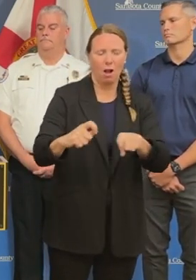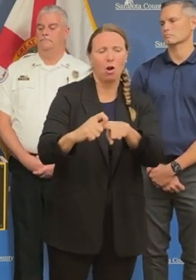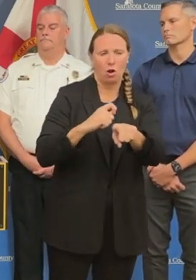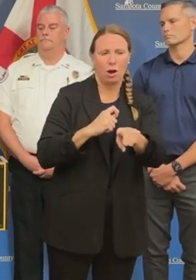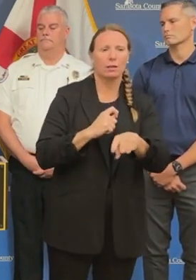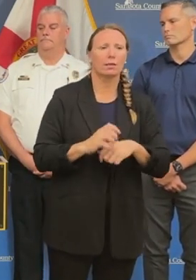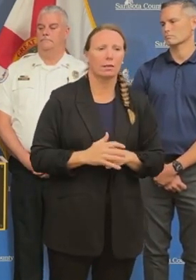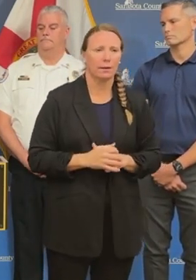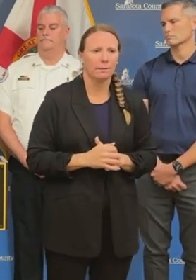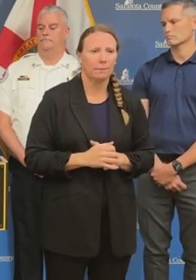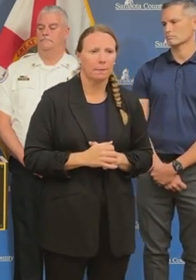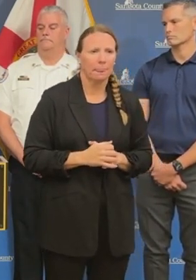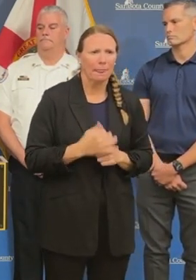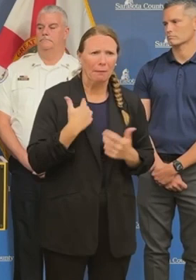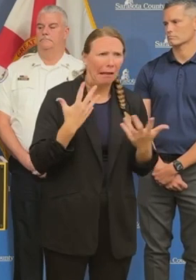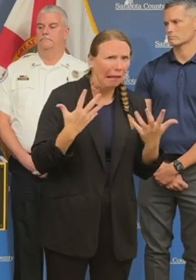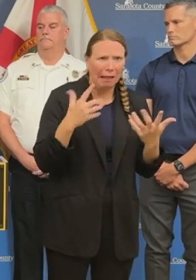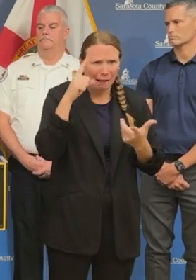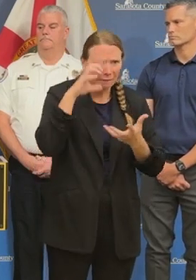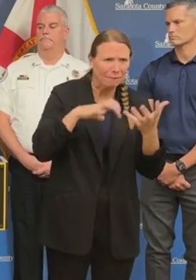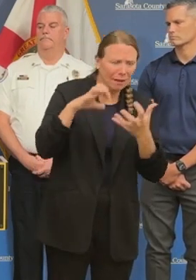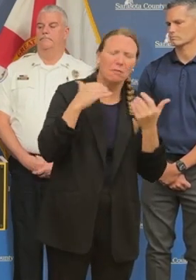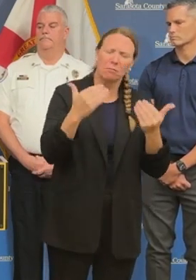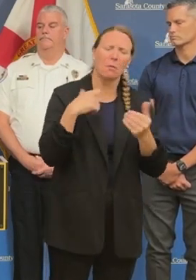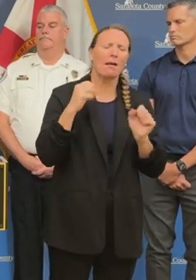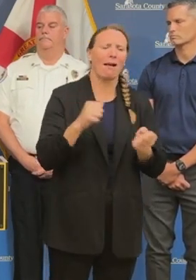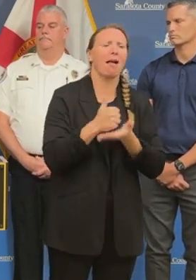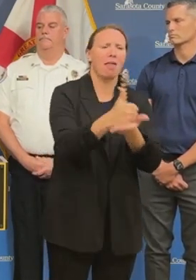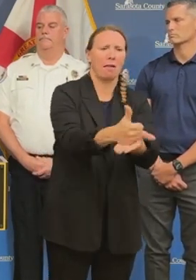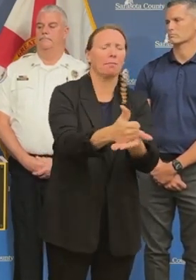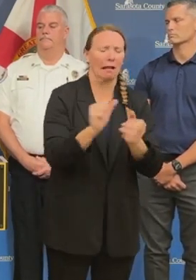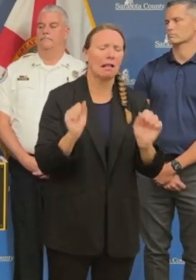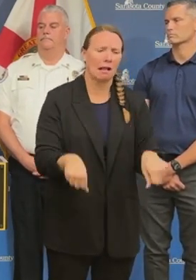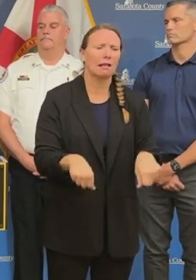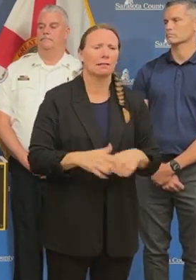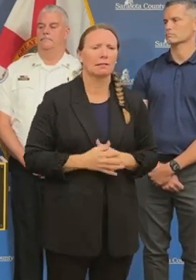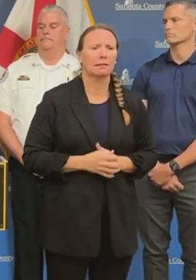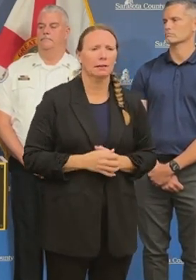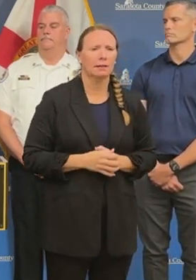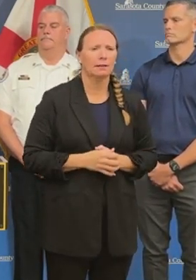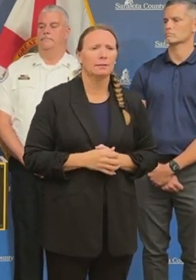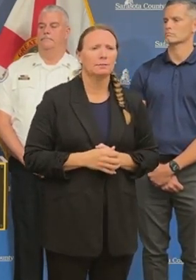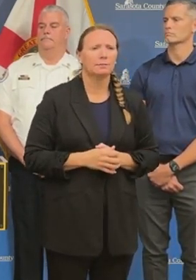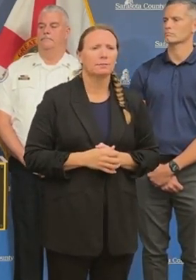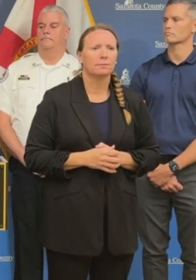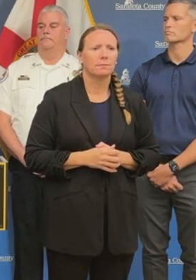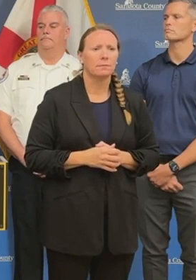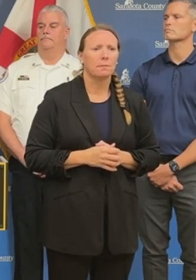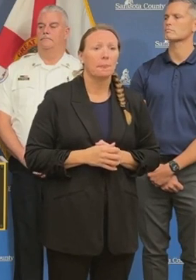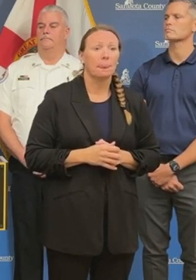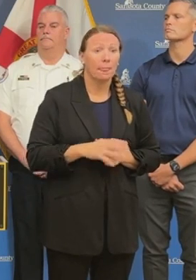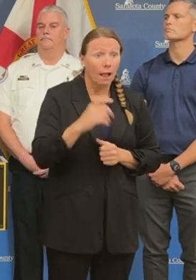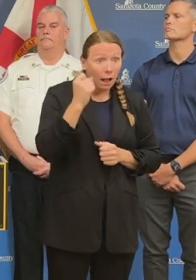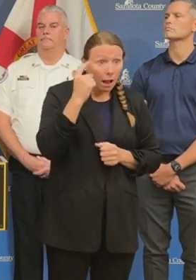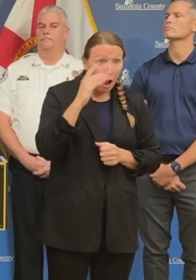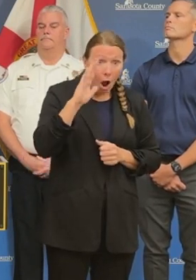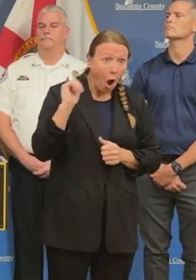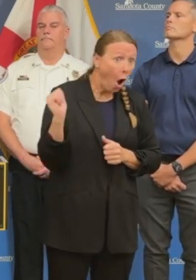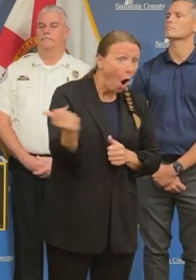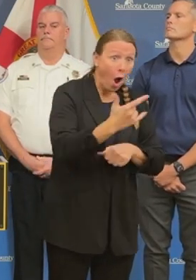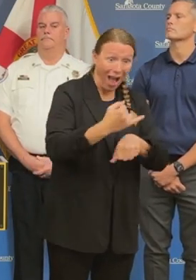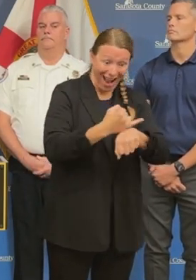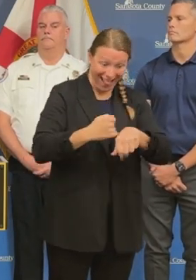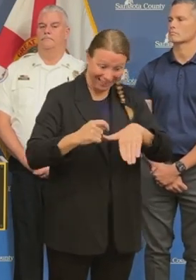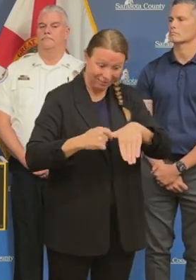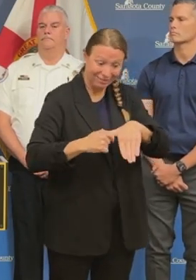levels. But let's go over some of the geographic areas. All barrier islands. We do not want one person to stay